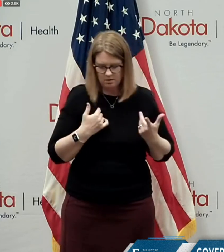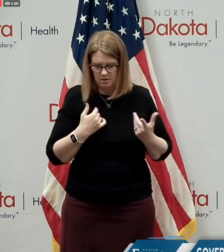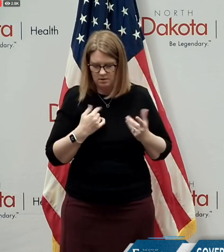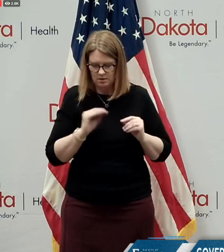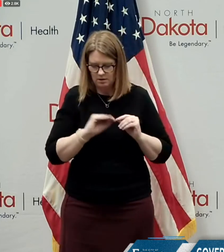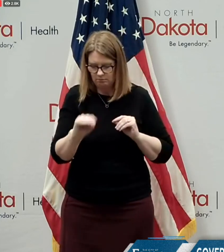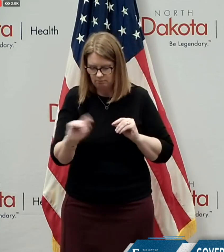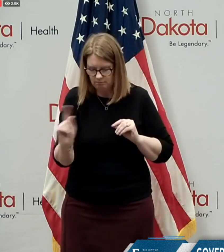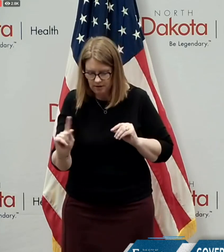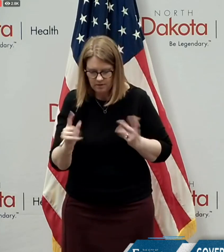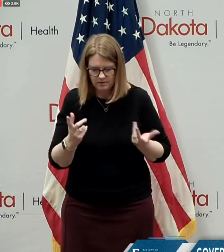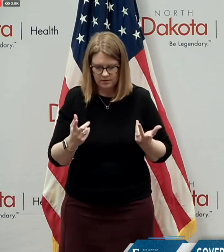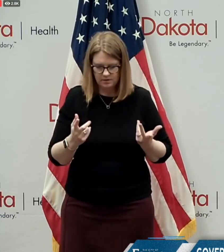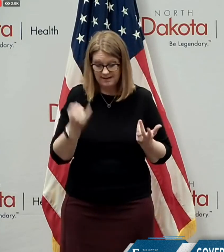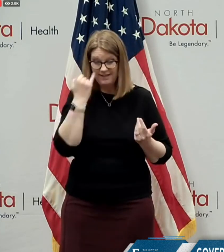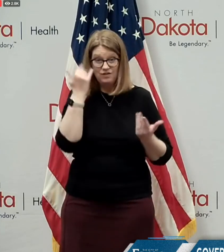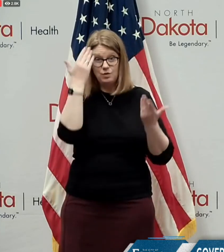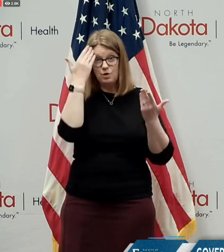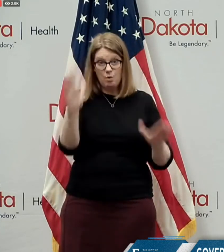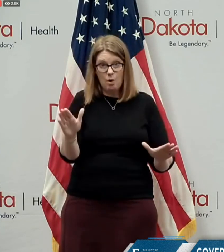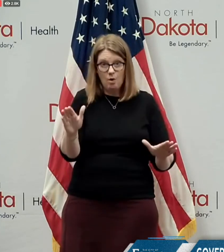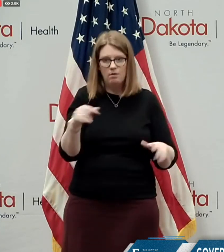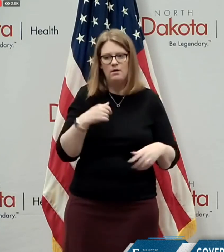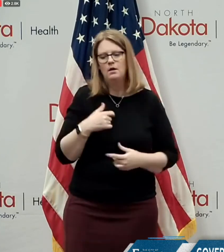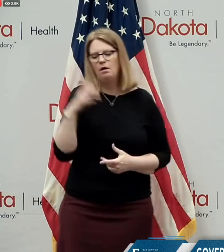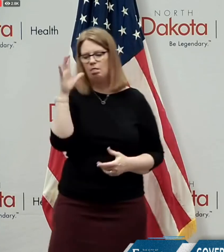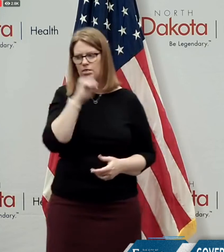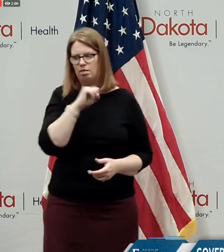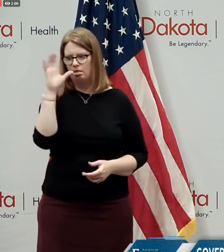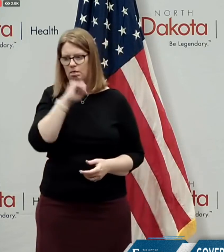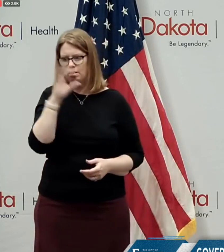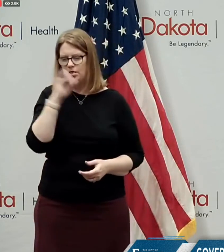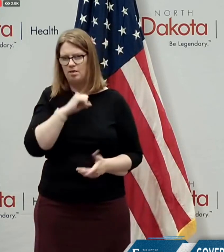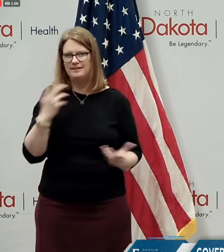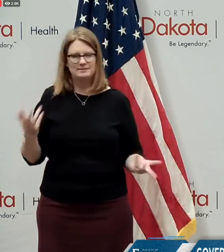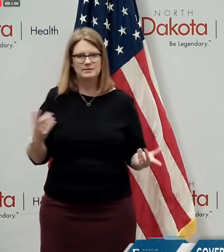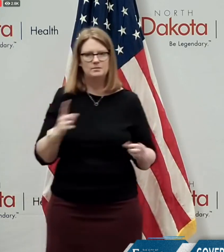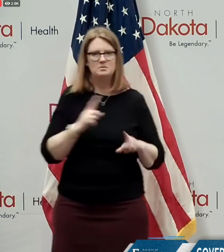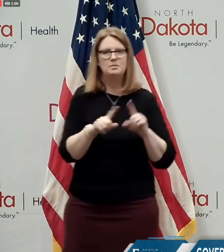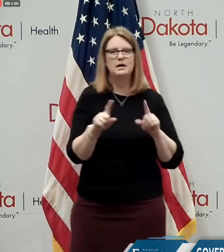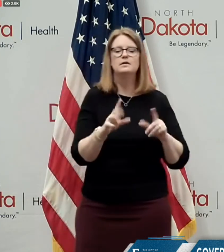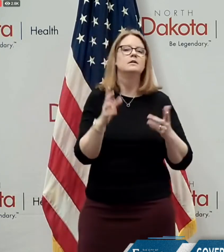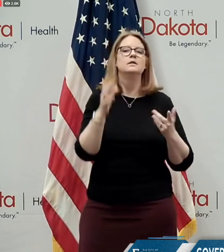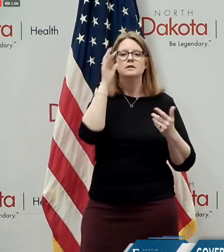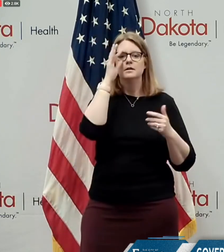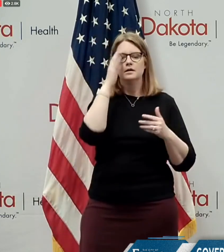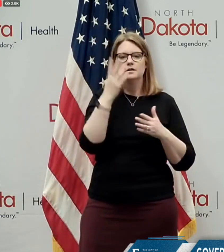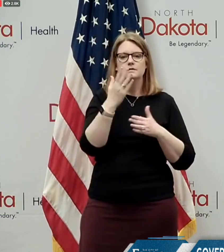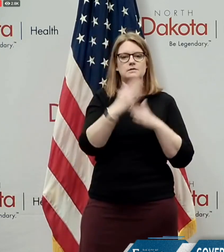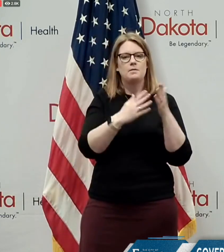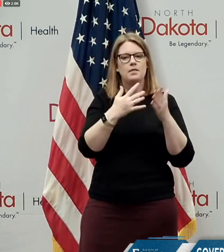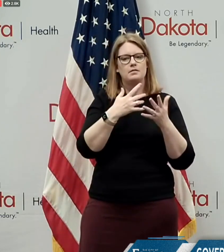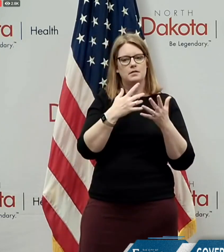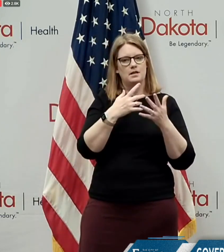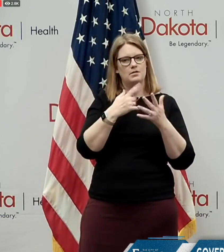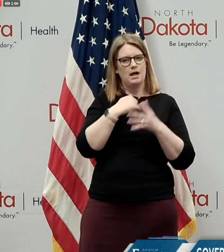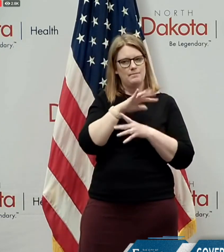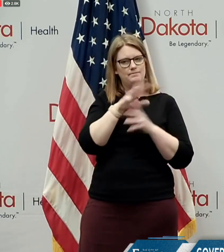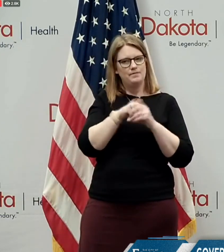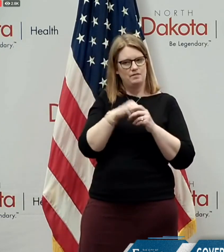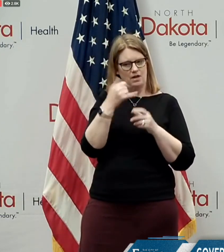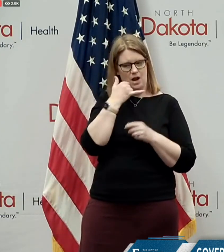like you're almost in a guessing game. And I've heard firsthand experience on some of the calls I'm on